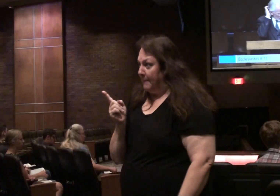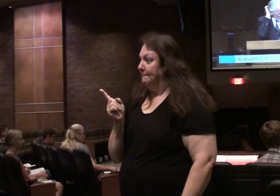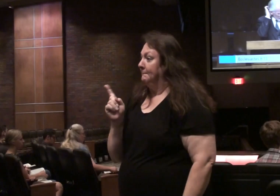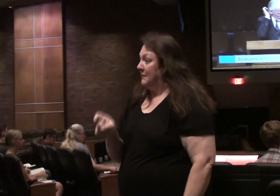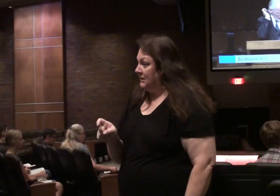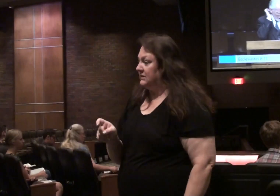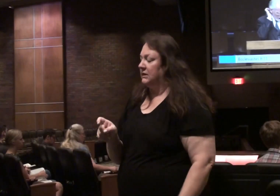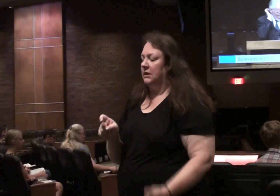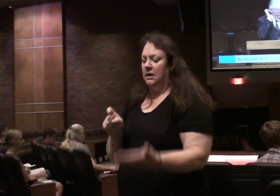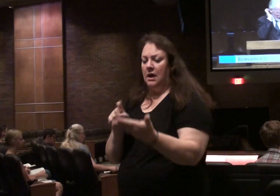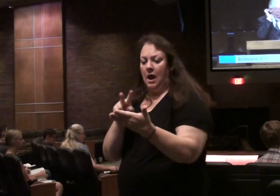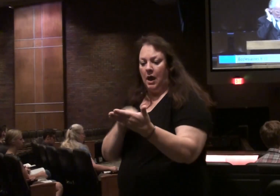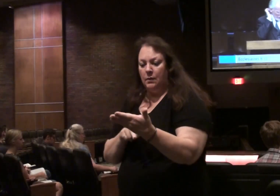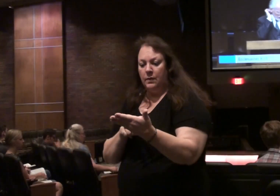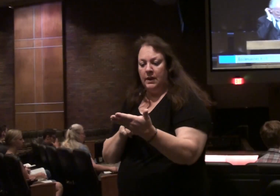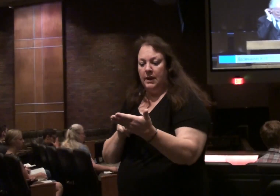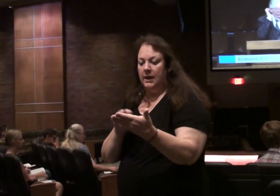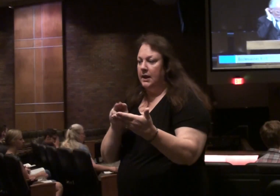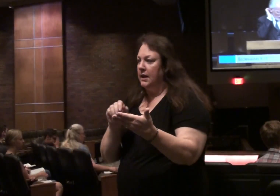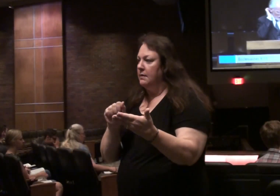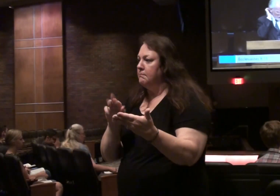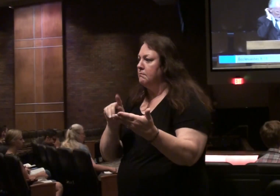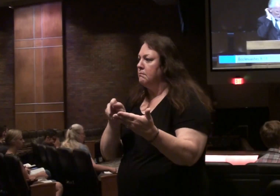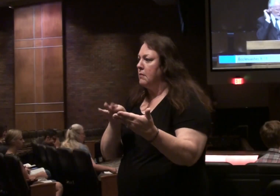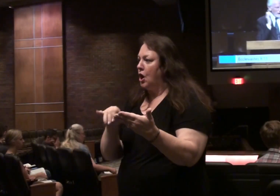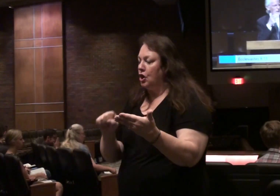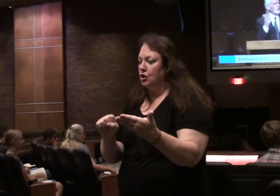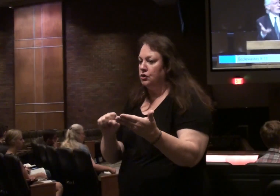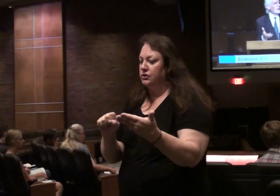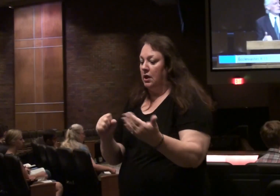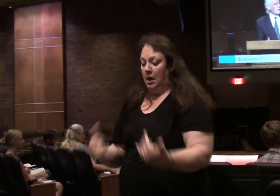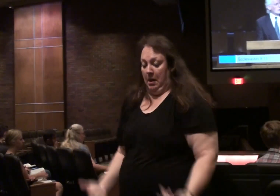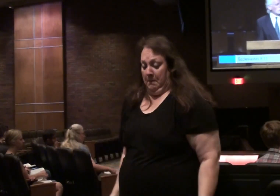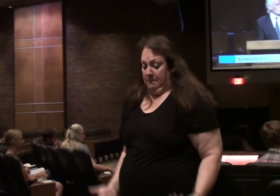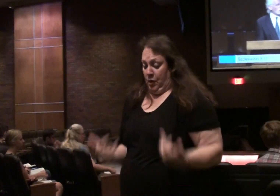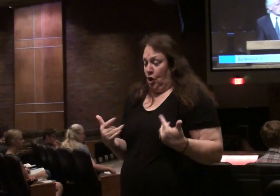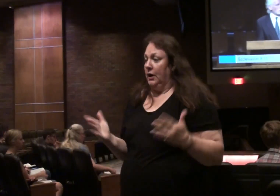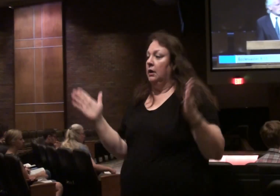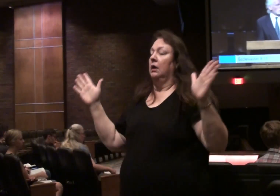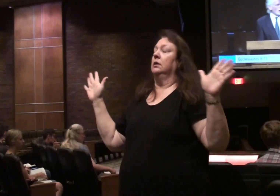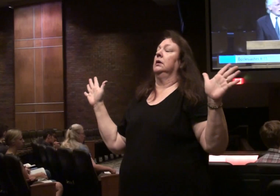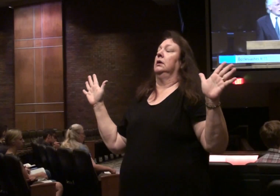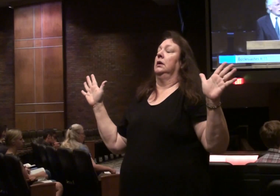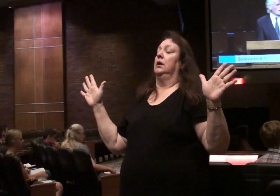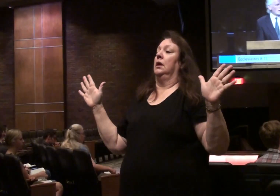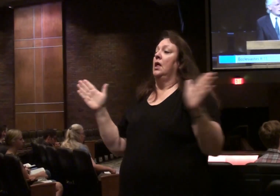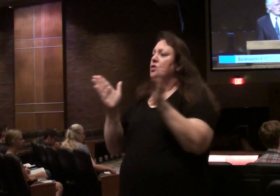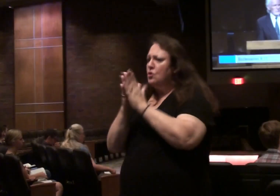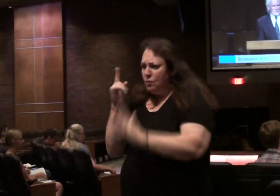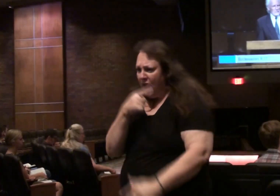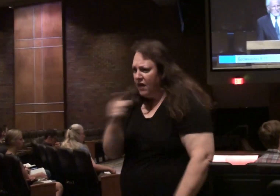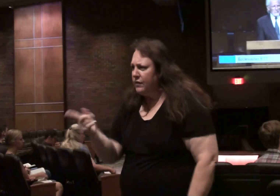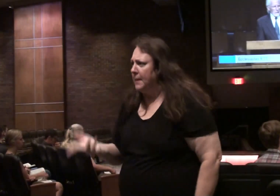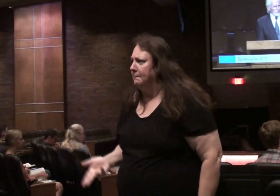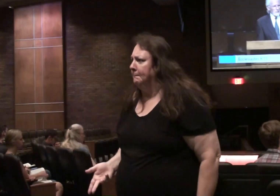these martyrs and they're praying for those as they're burned at the stake, for those who are burning with the stake.